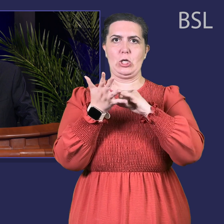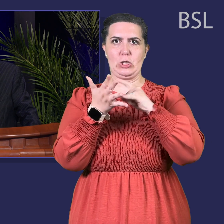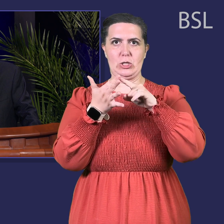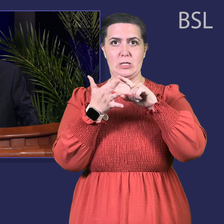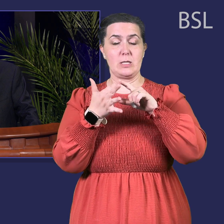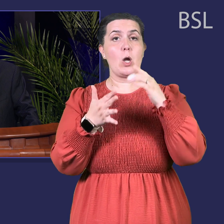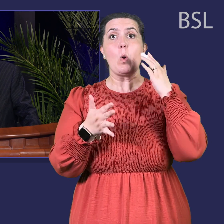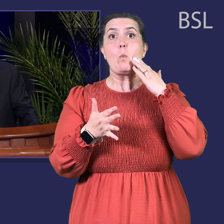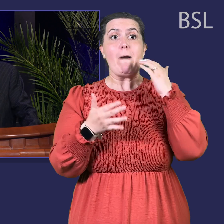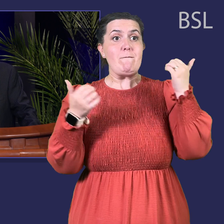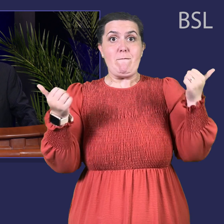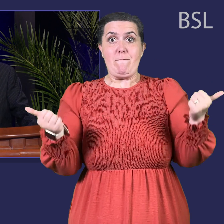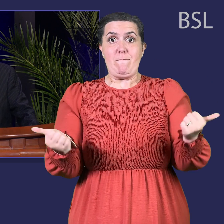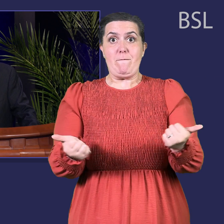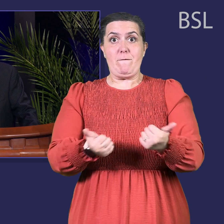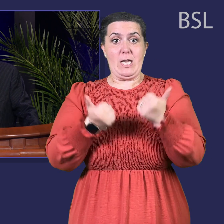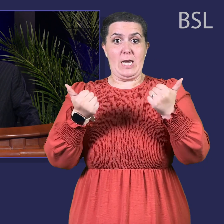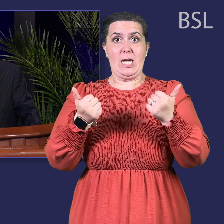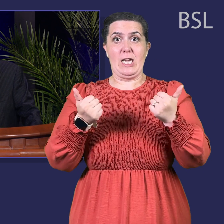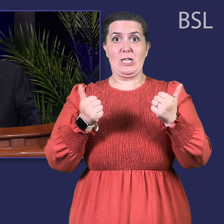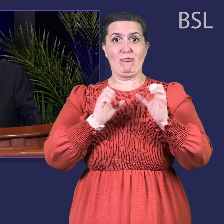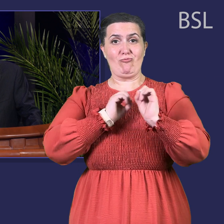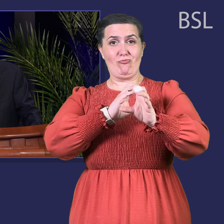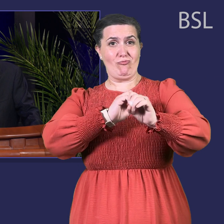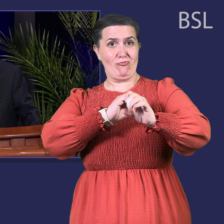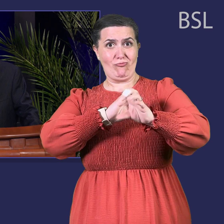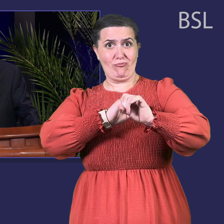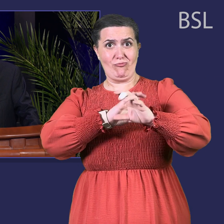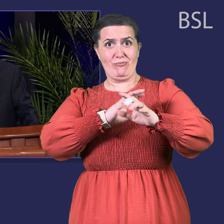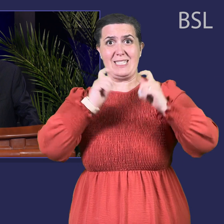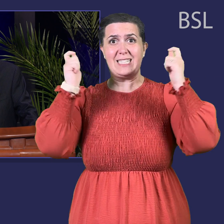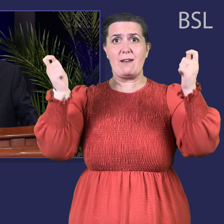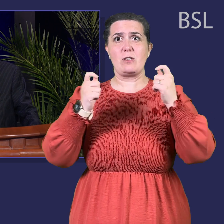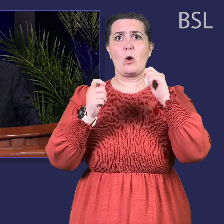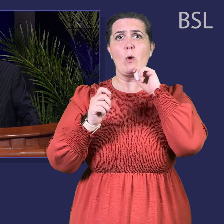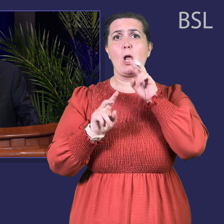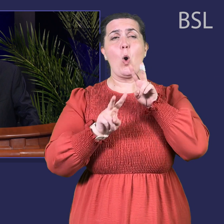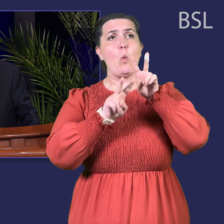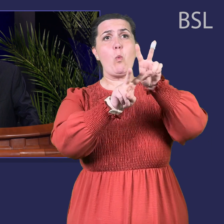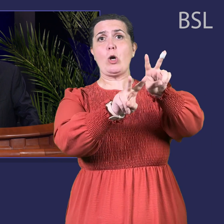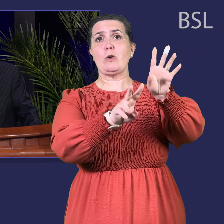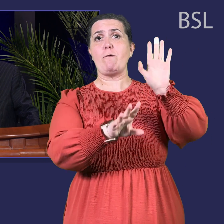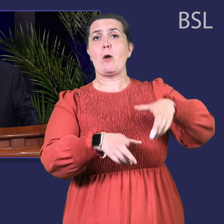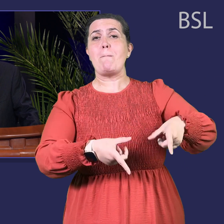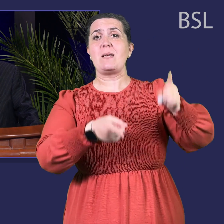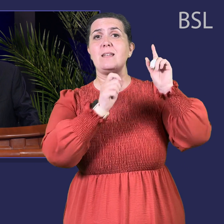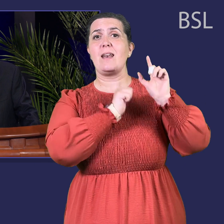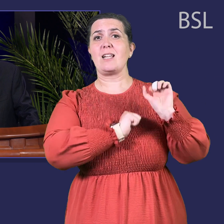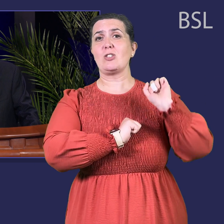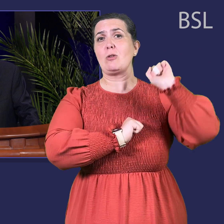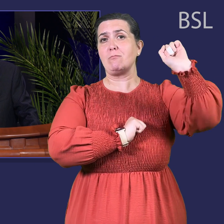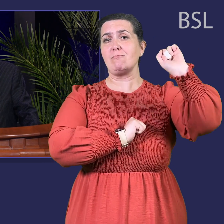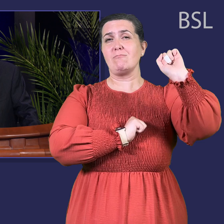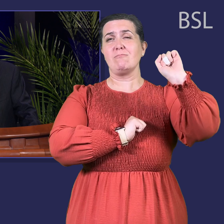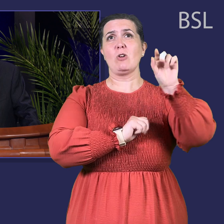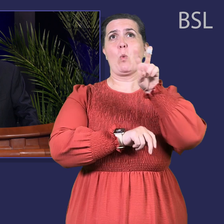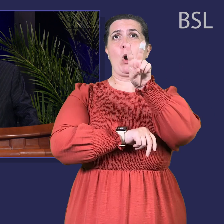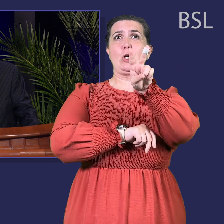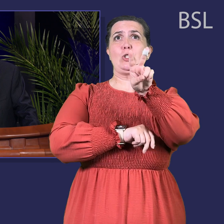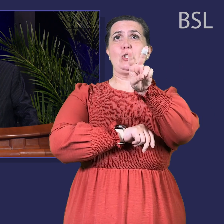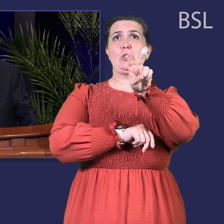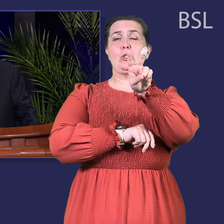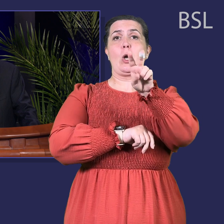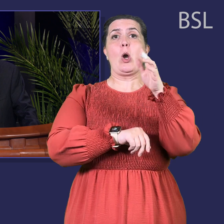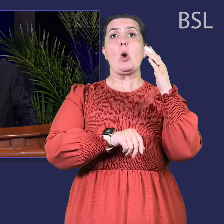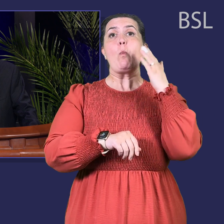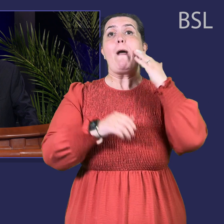Pierce. At the conclusion of this celebration, we will enjoy a video message from President